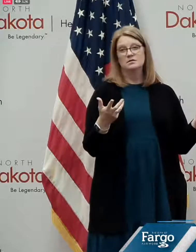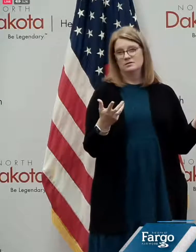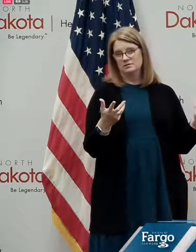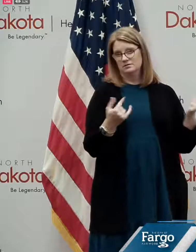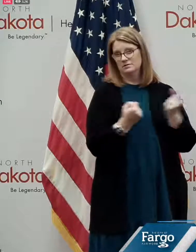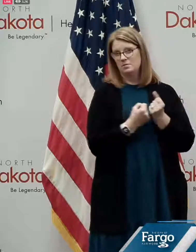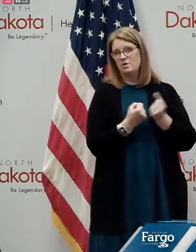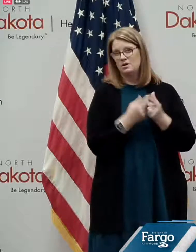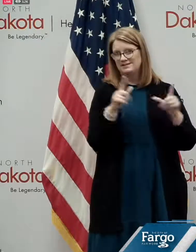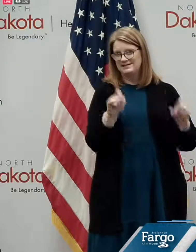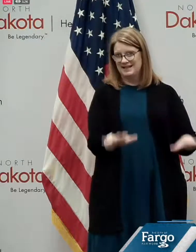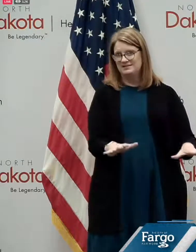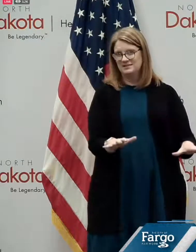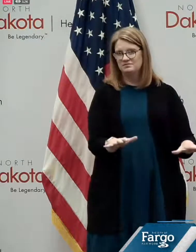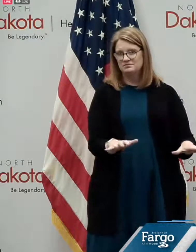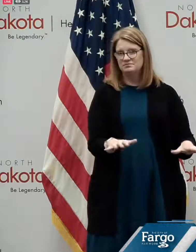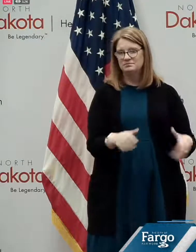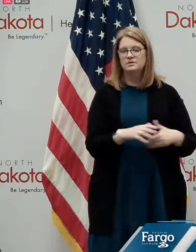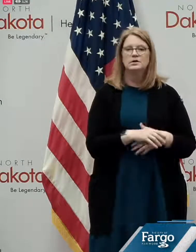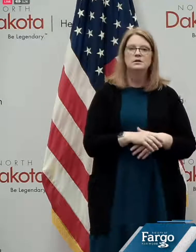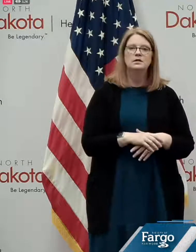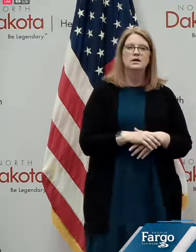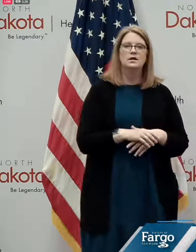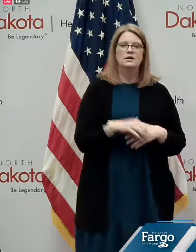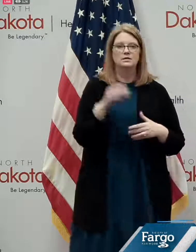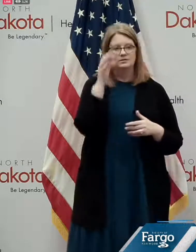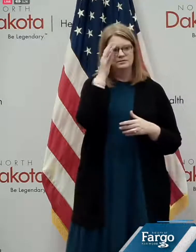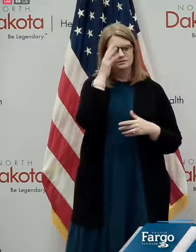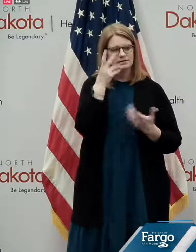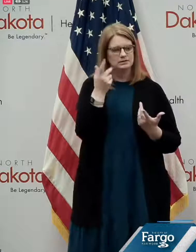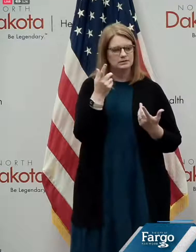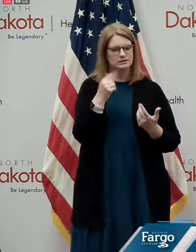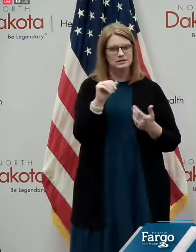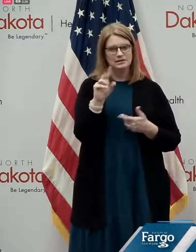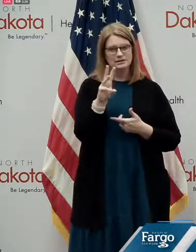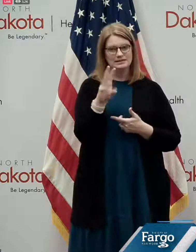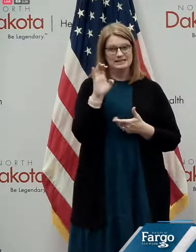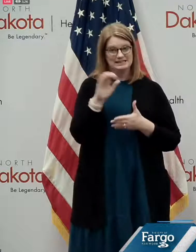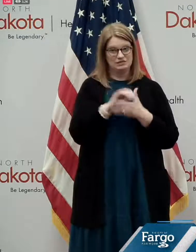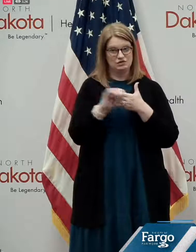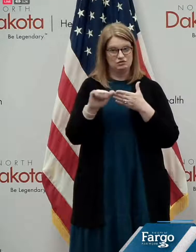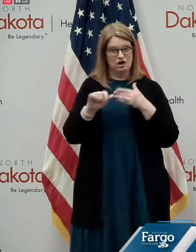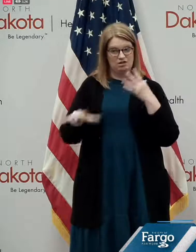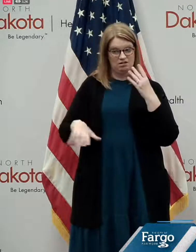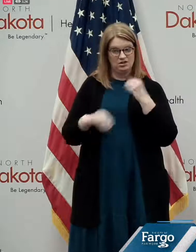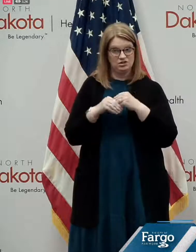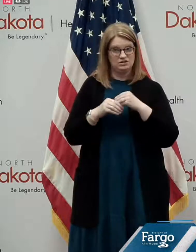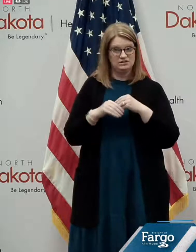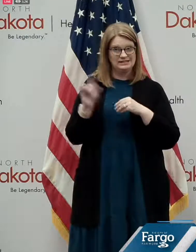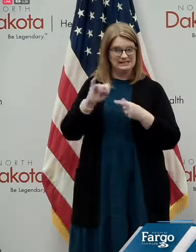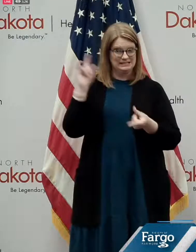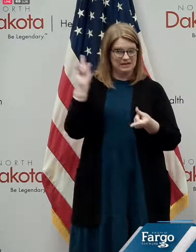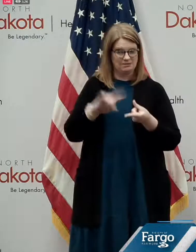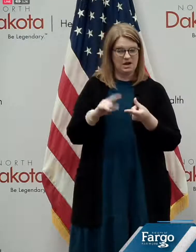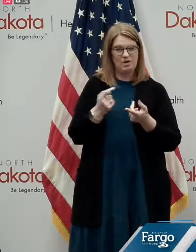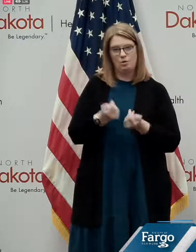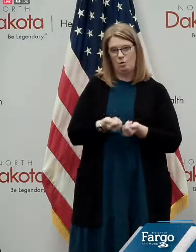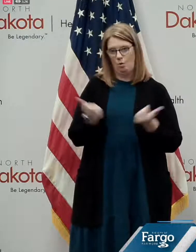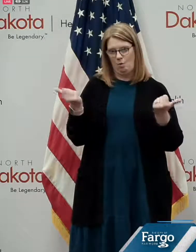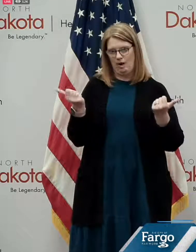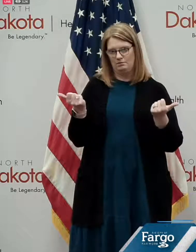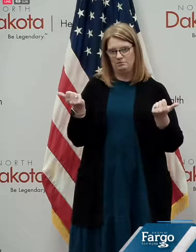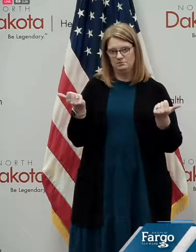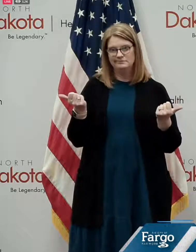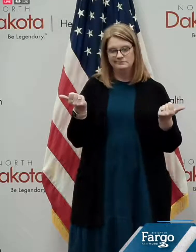supporting testing would be a couple things. I'm on the record saying that I think the $600 needs to come down, if not go away, because we do